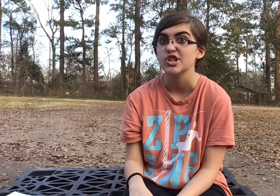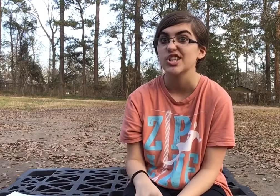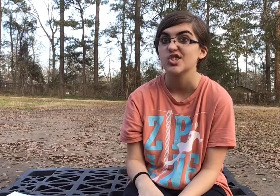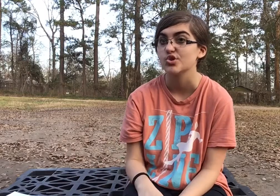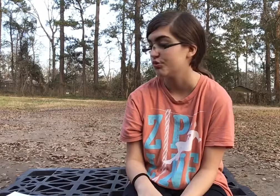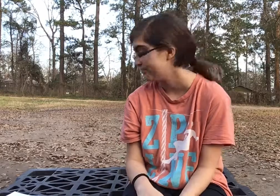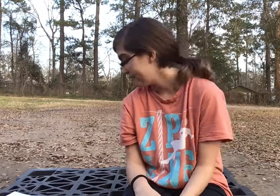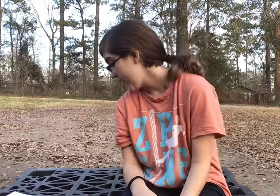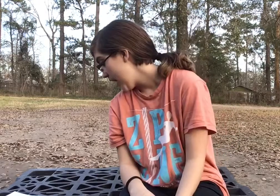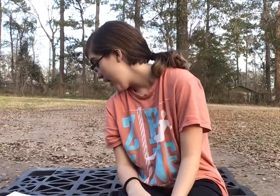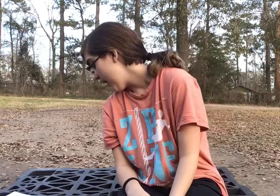It's true.